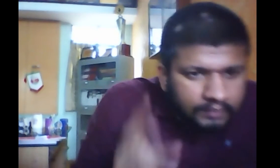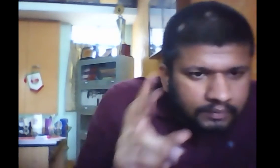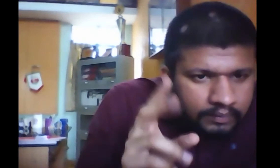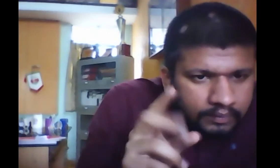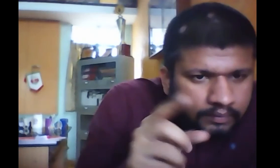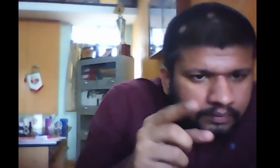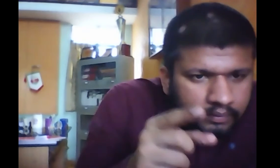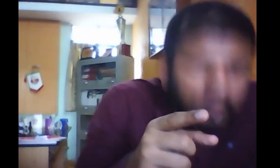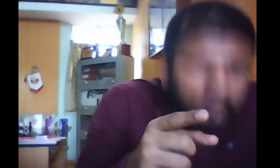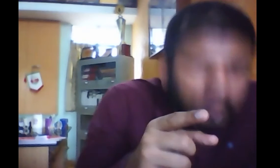Vinali?